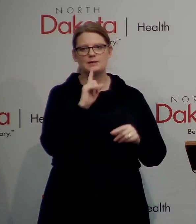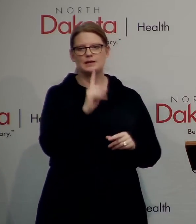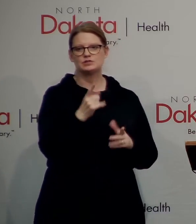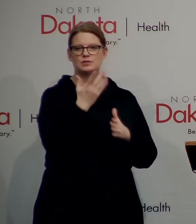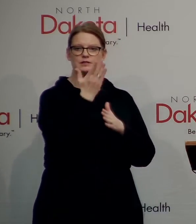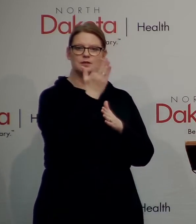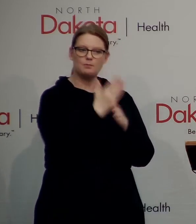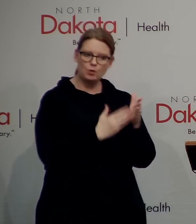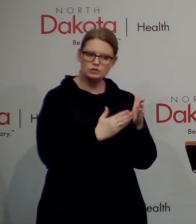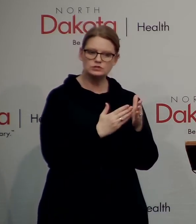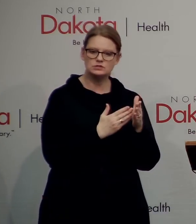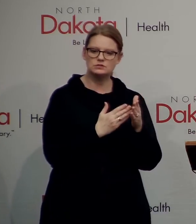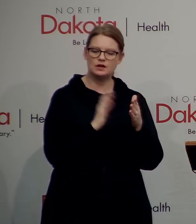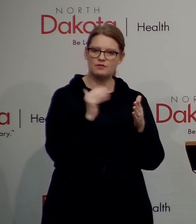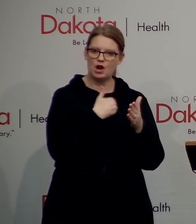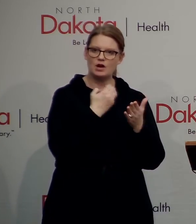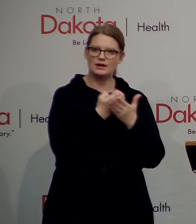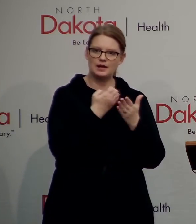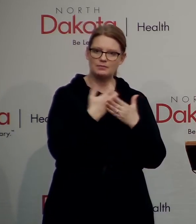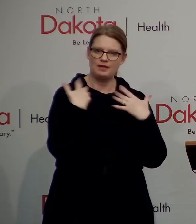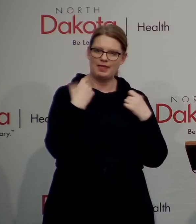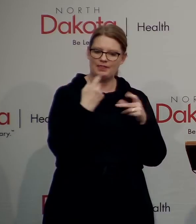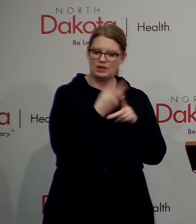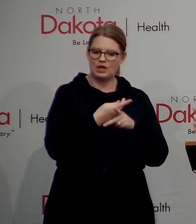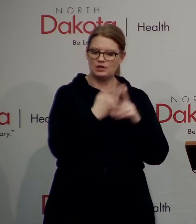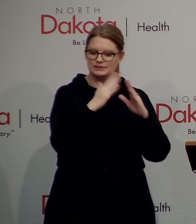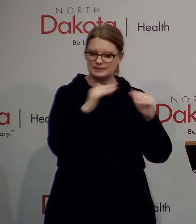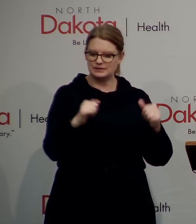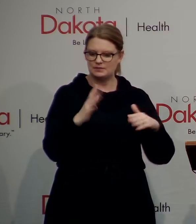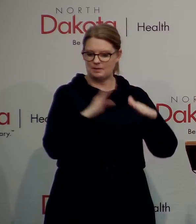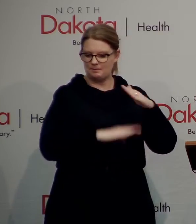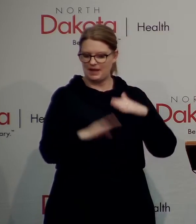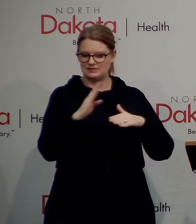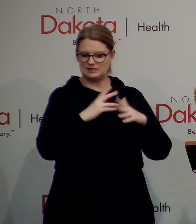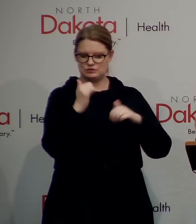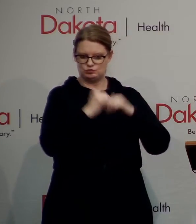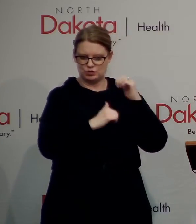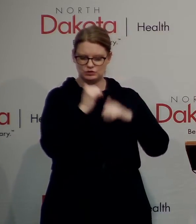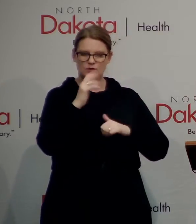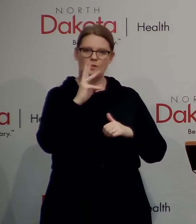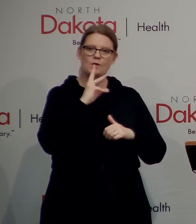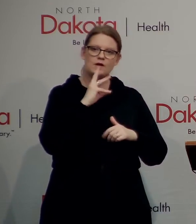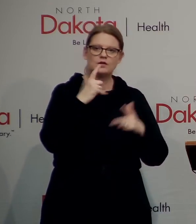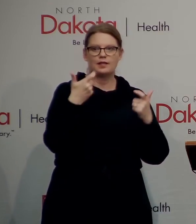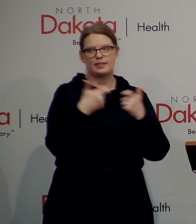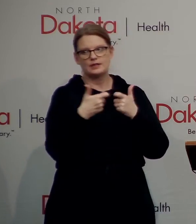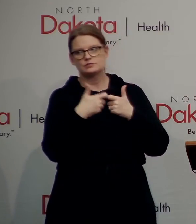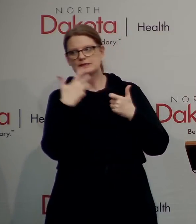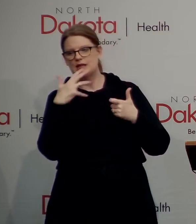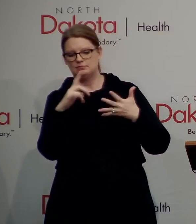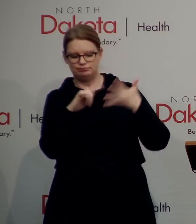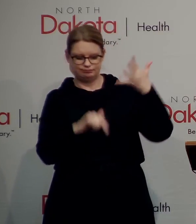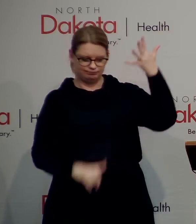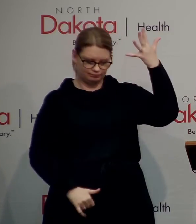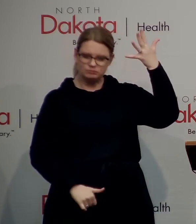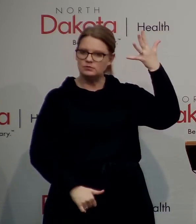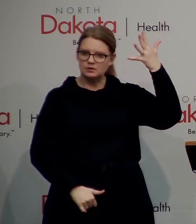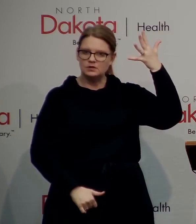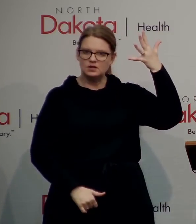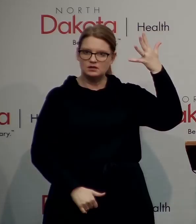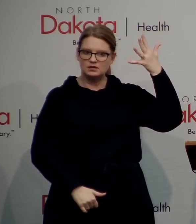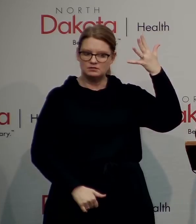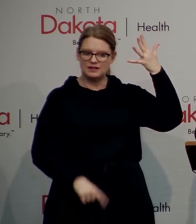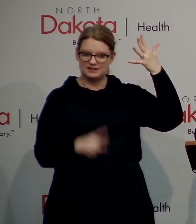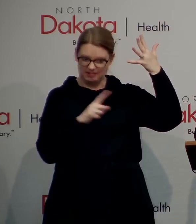our supply chains and our economy and our healthcare systems and our basic infrastructure, water, electricity, heat, all those things, telecom, all